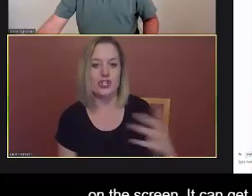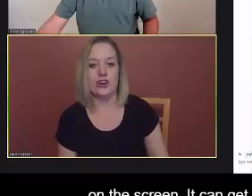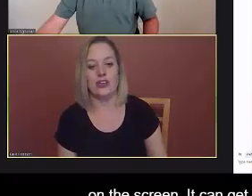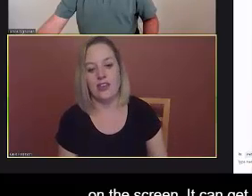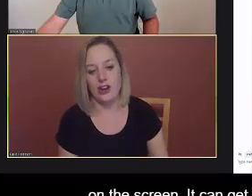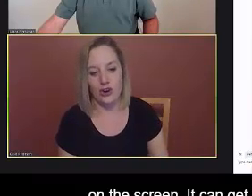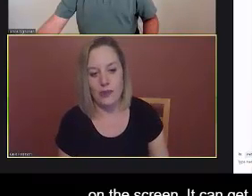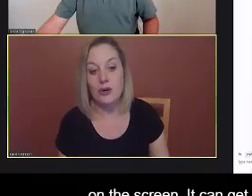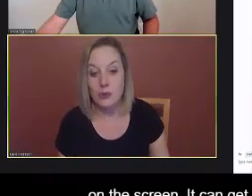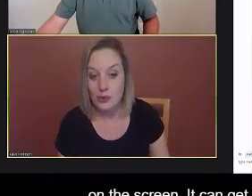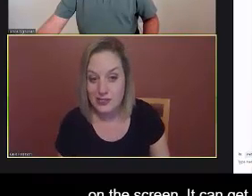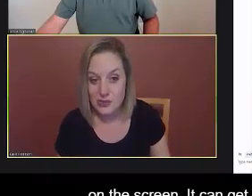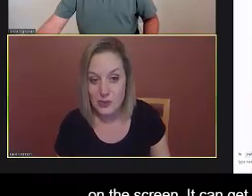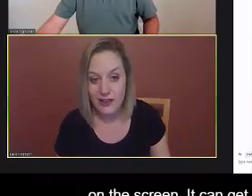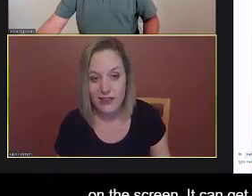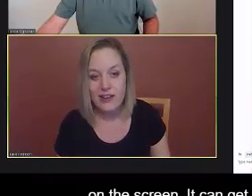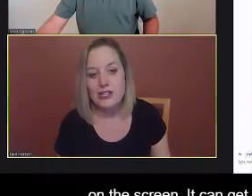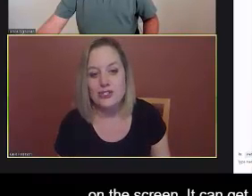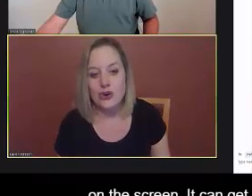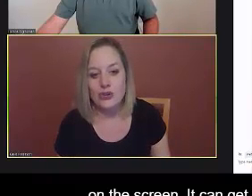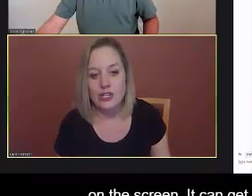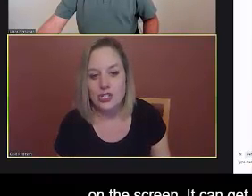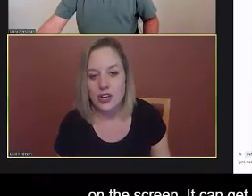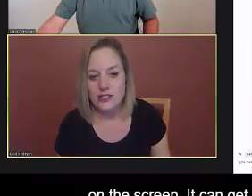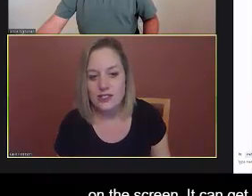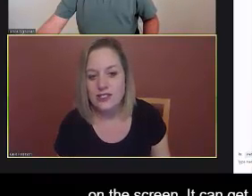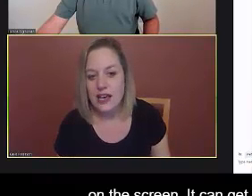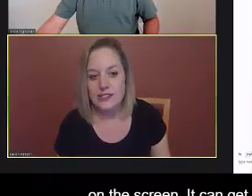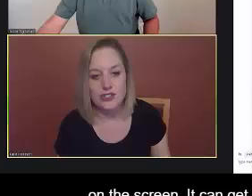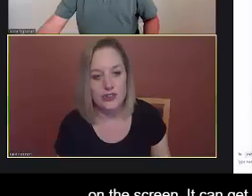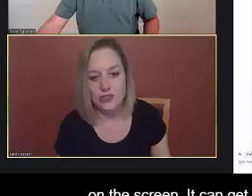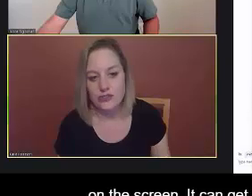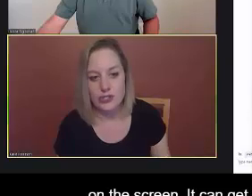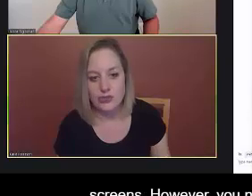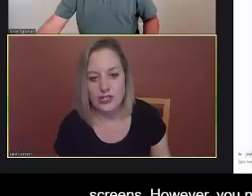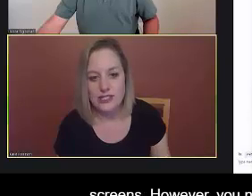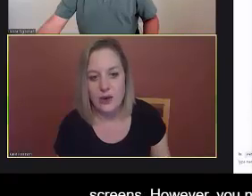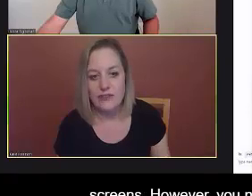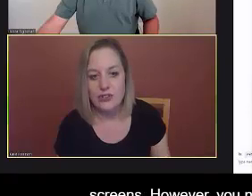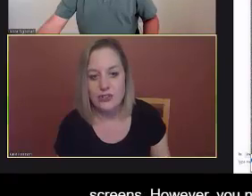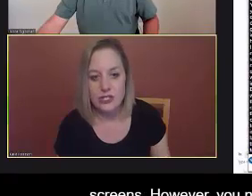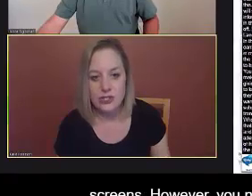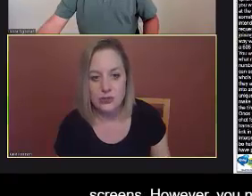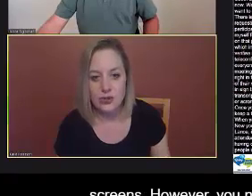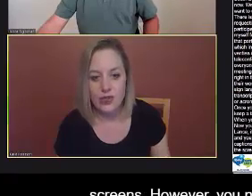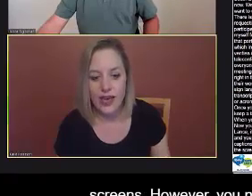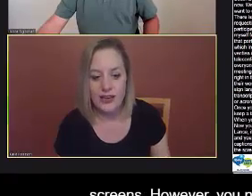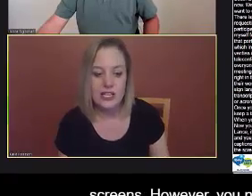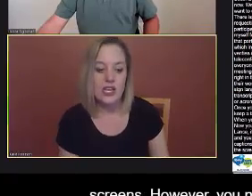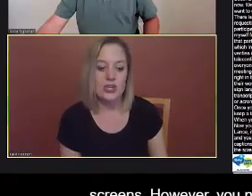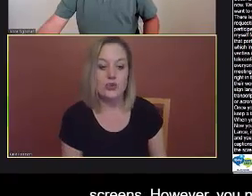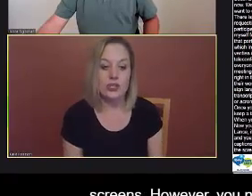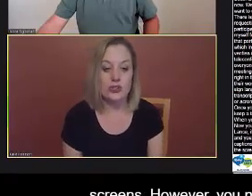people sharing their PowerPoints as well. So you can adjust the sizes of your different screens however you need to so